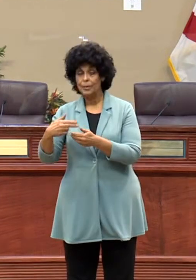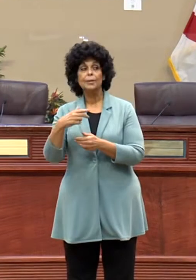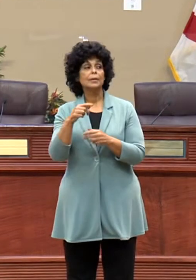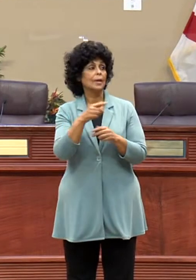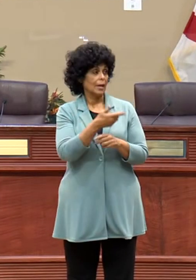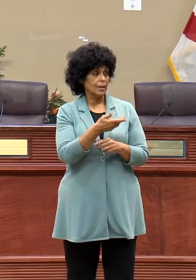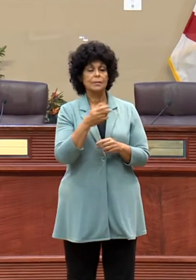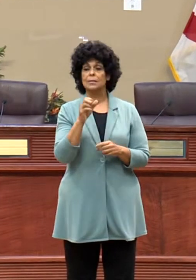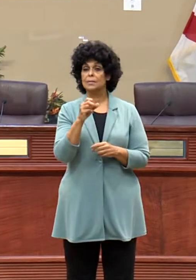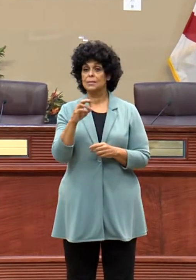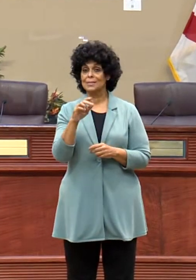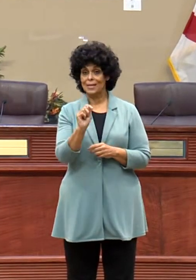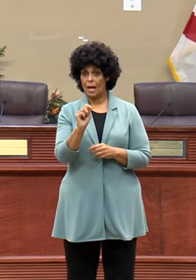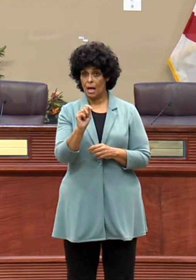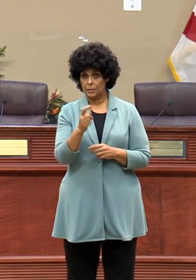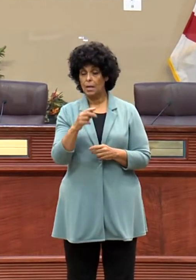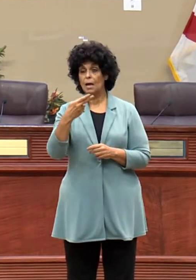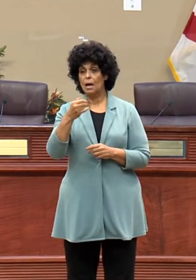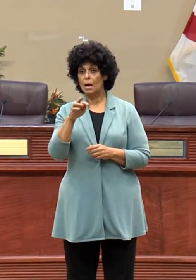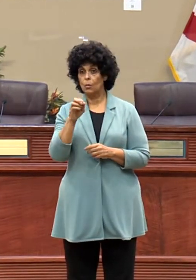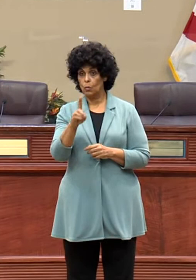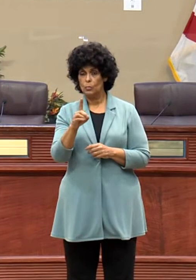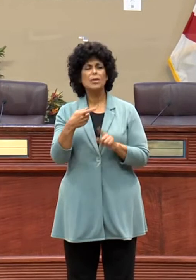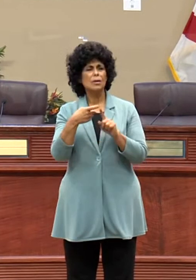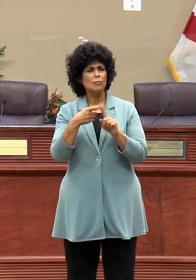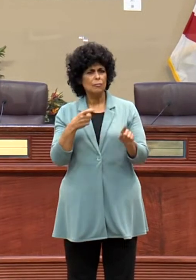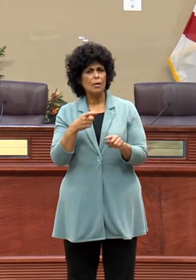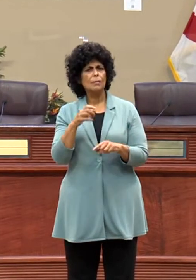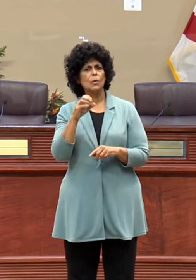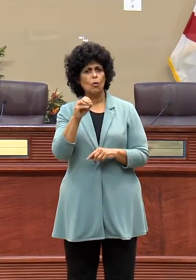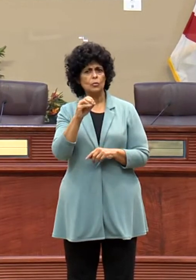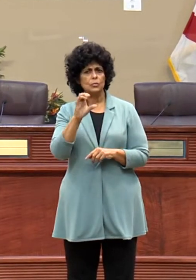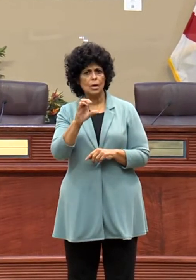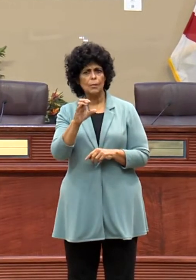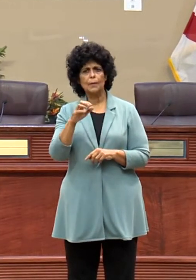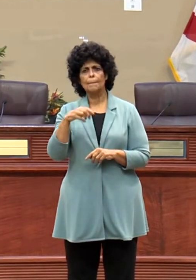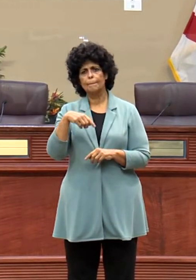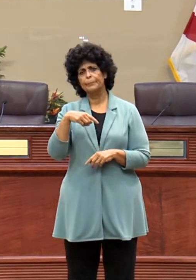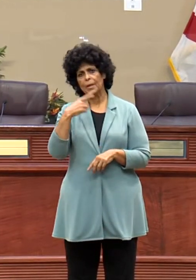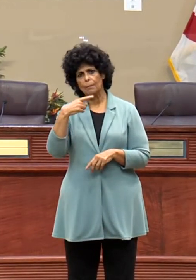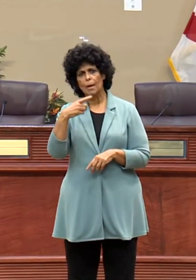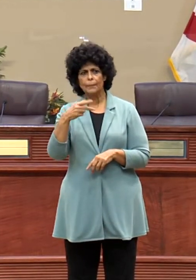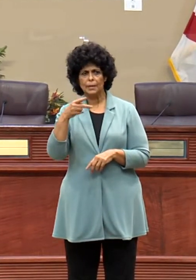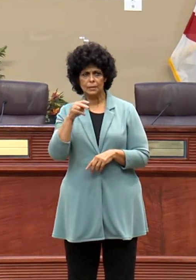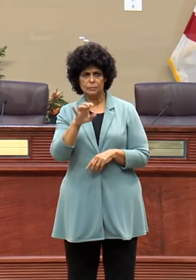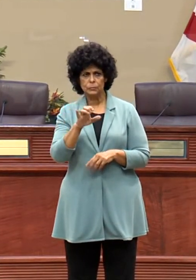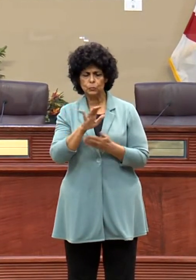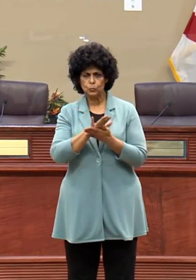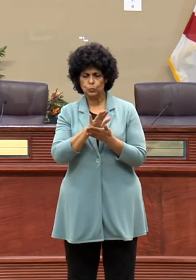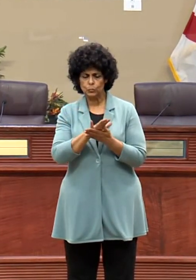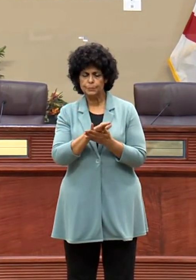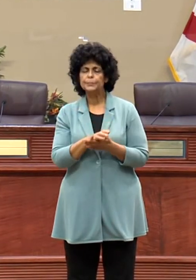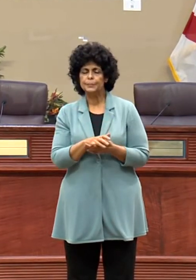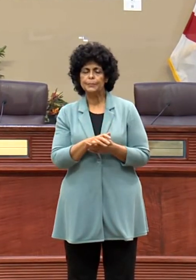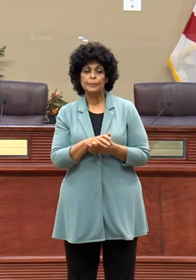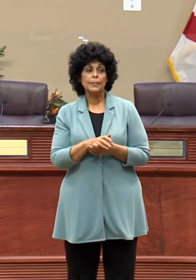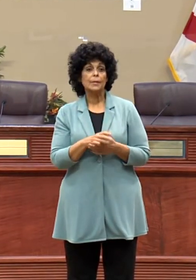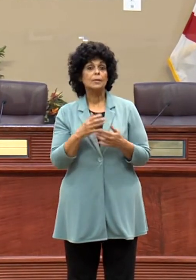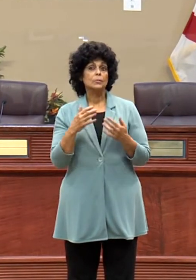Howard from the Orange County Public Schools who has joined us here today. And so with that, I'm going to get